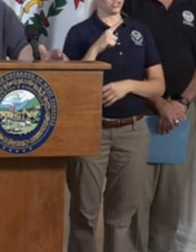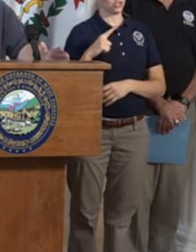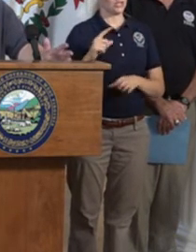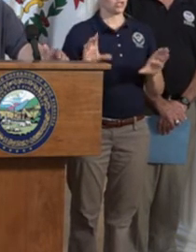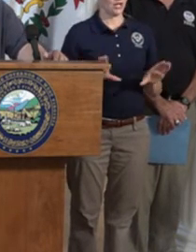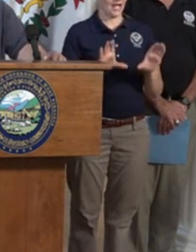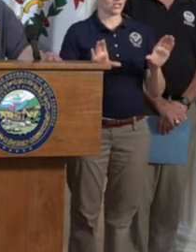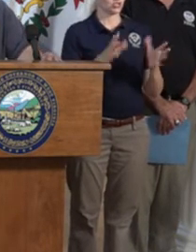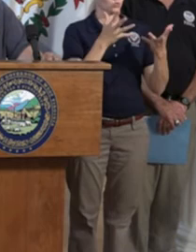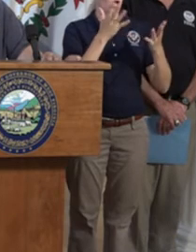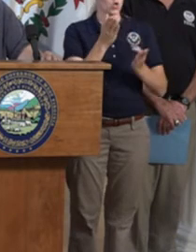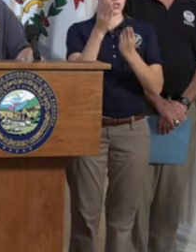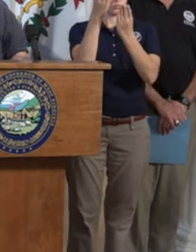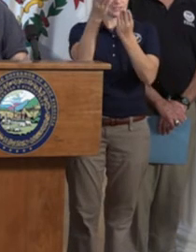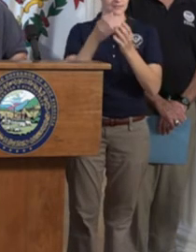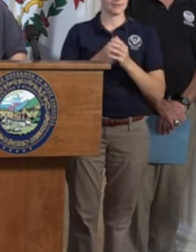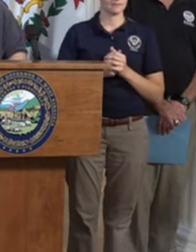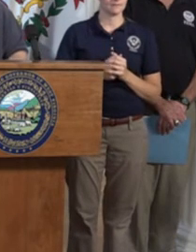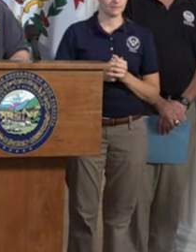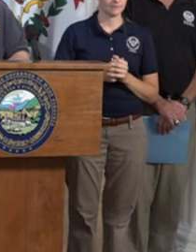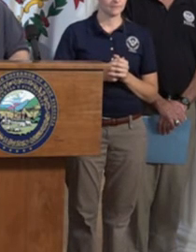to the legislature.